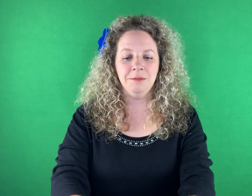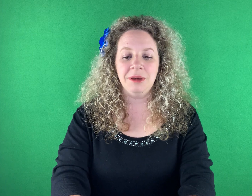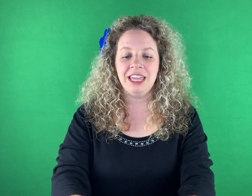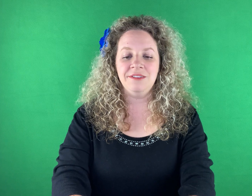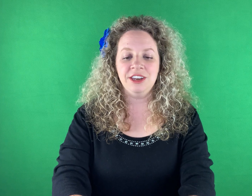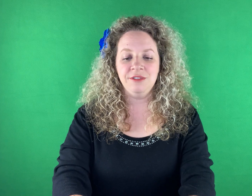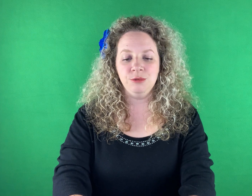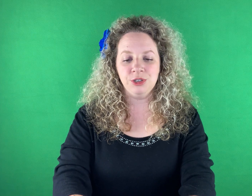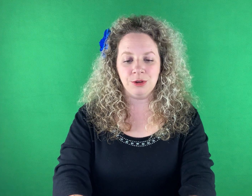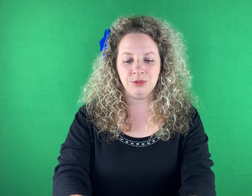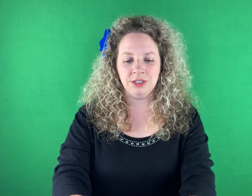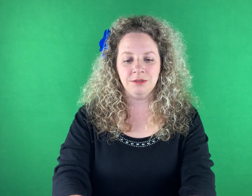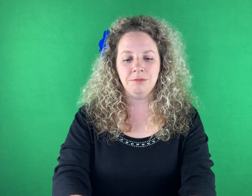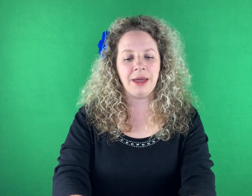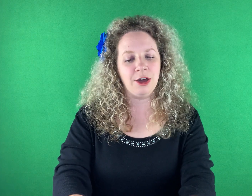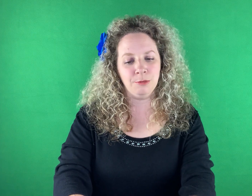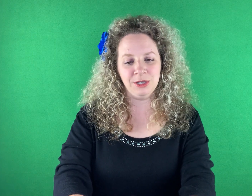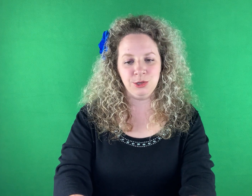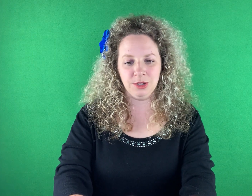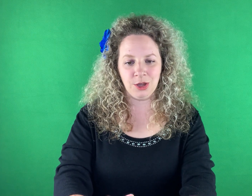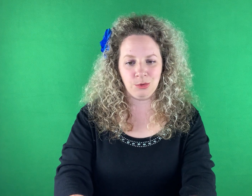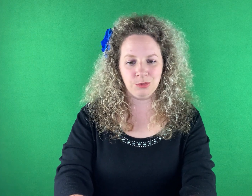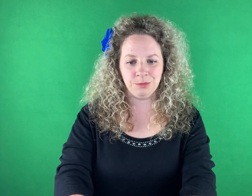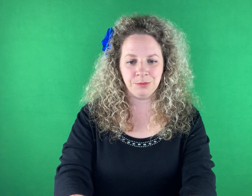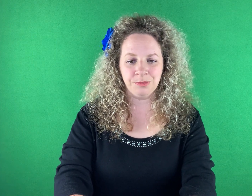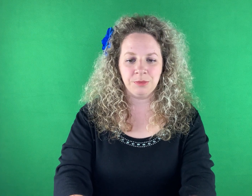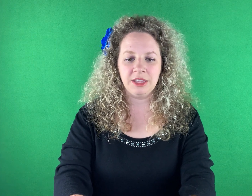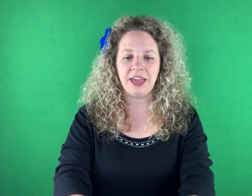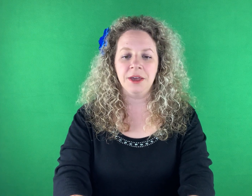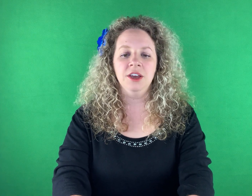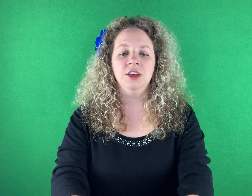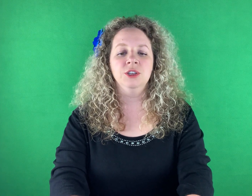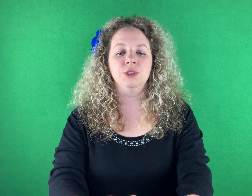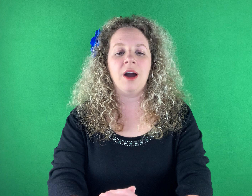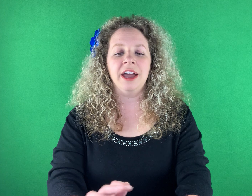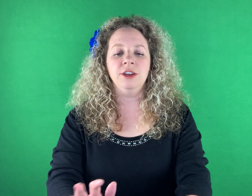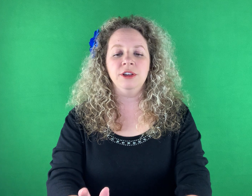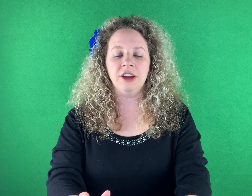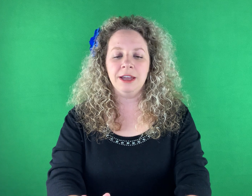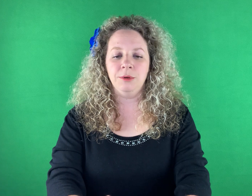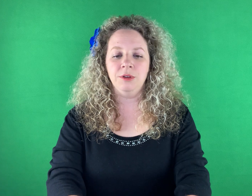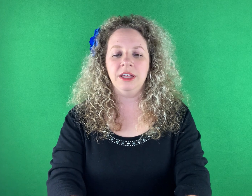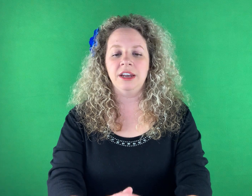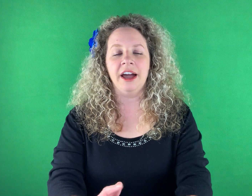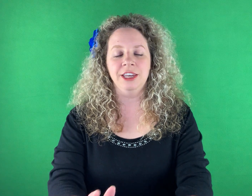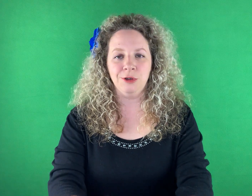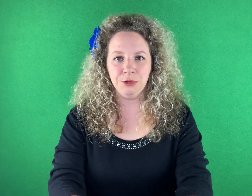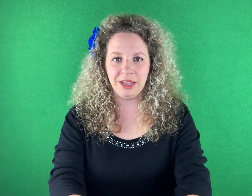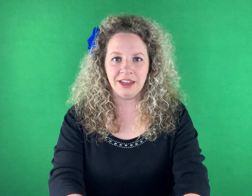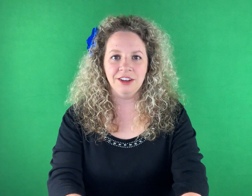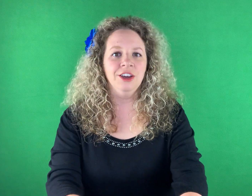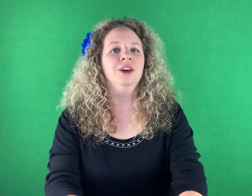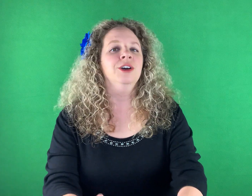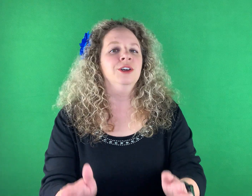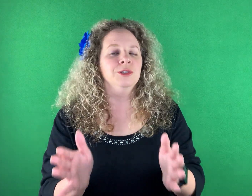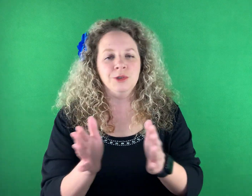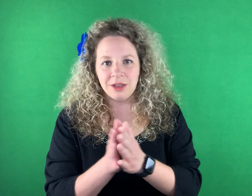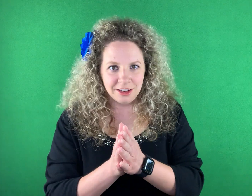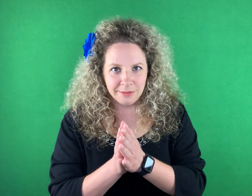But even if you don't, my hope is you alone." Okay, so I know you're able and I know you can. So in